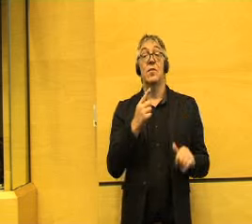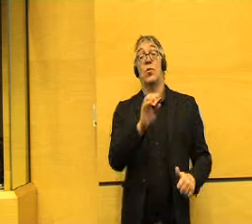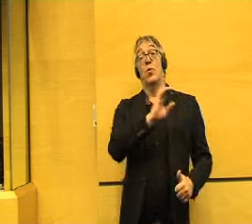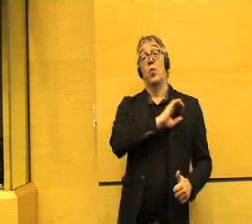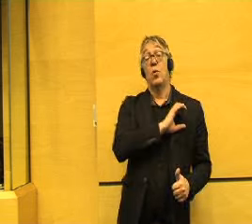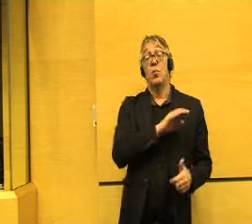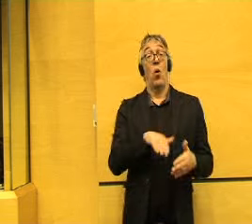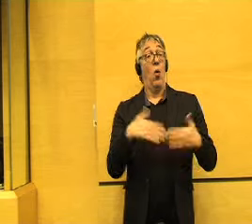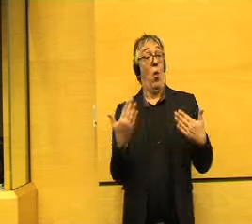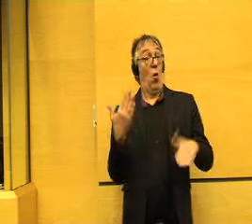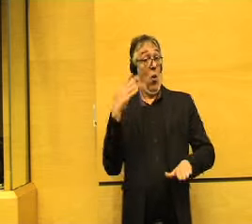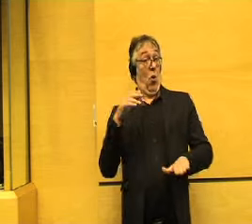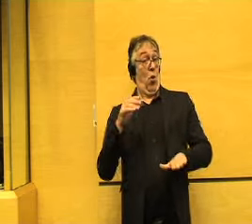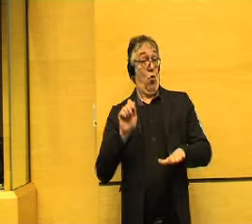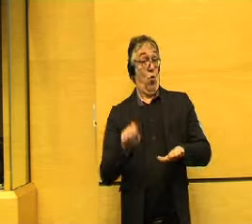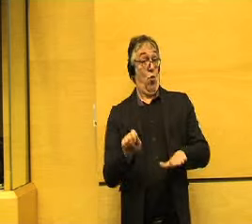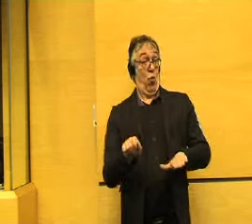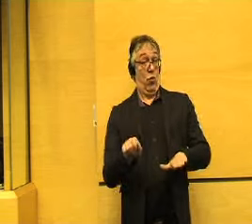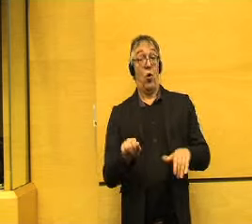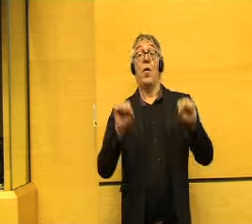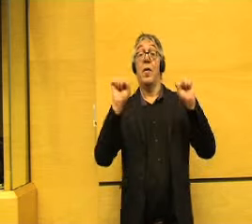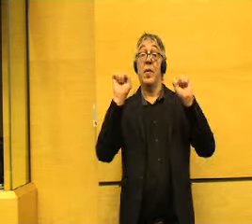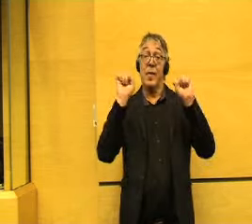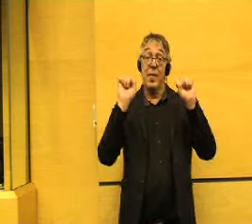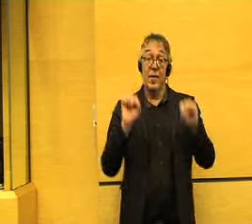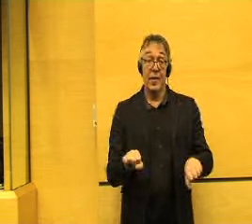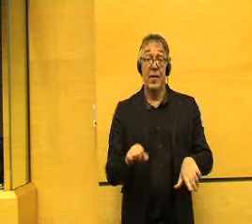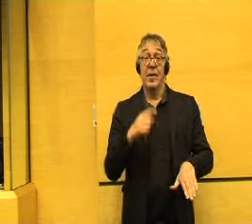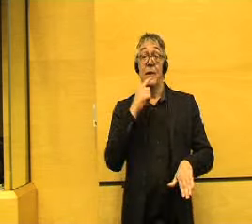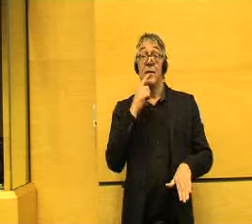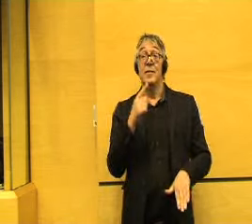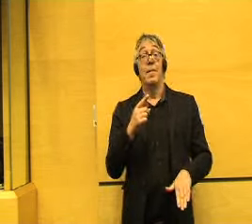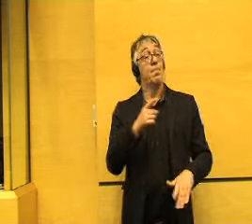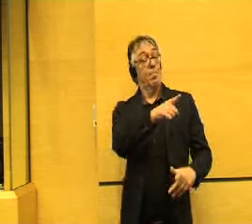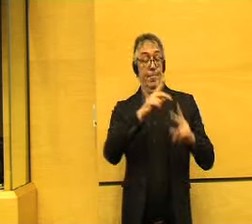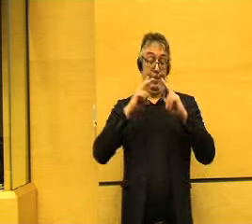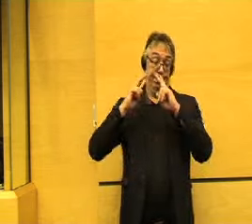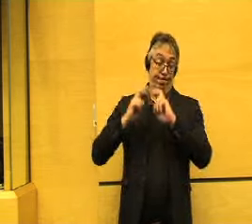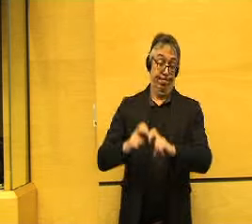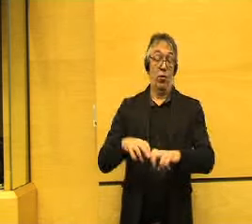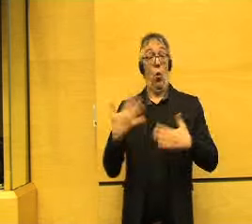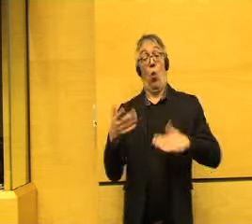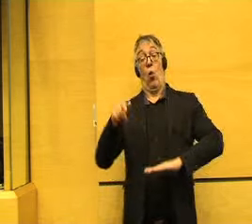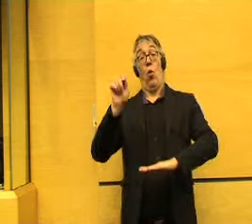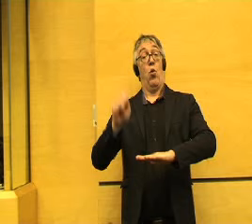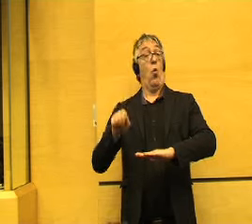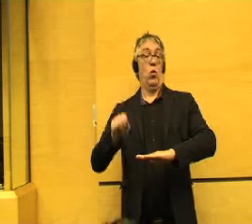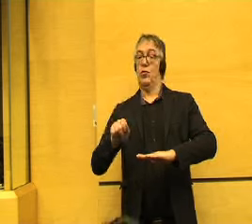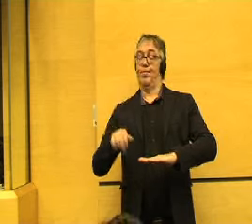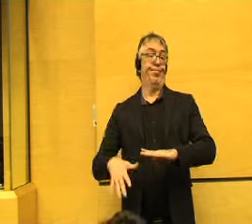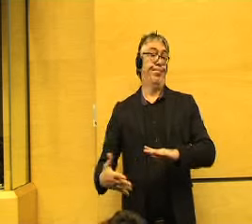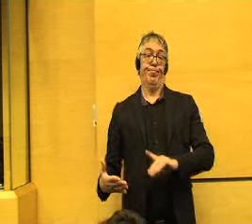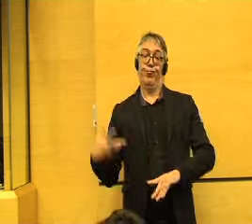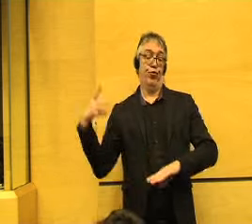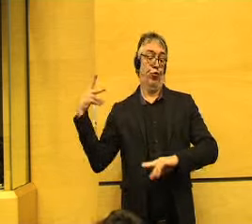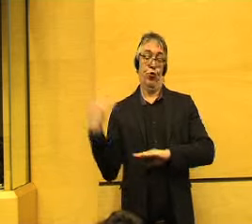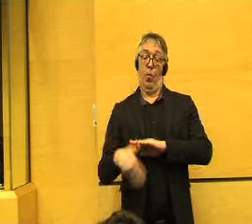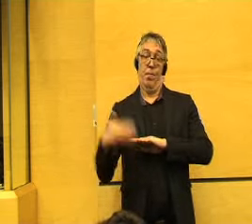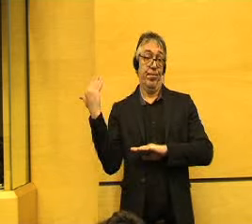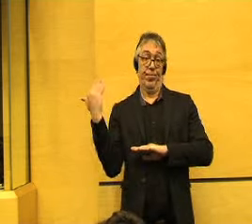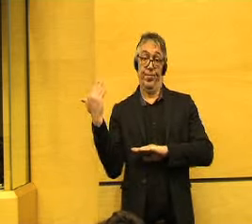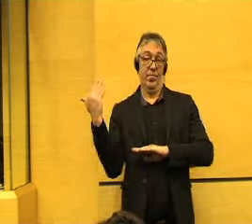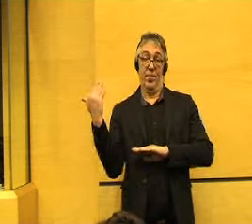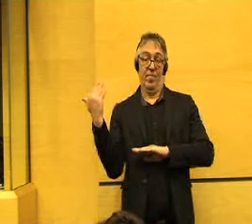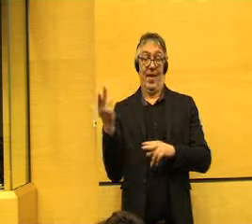provisionally or definitively suspend the inquiry or trial of the person who is found to